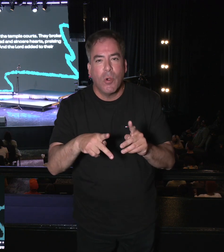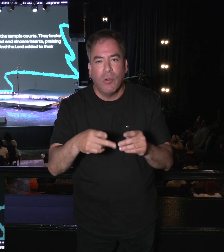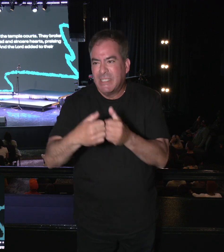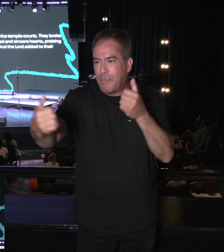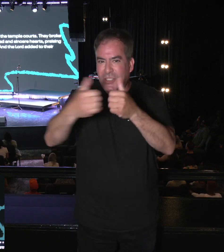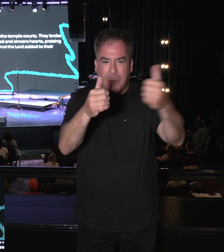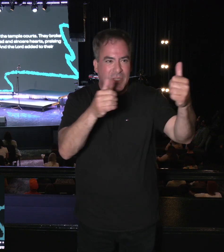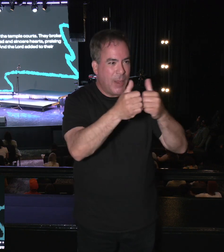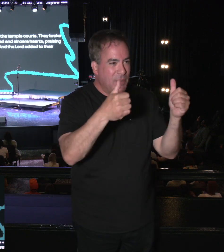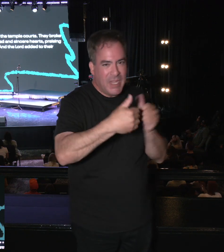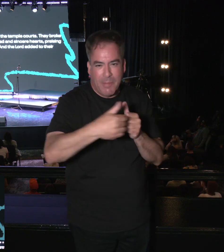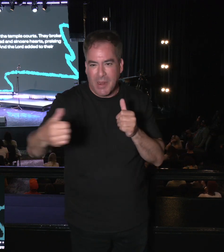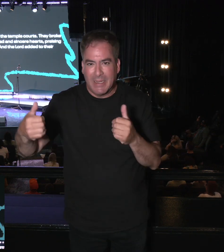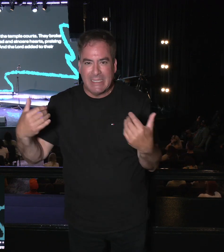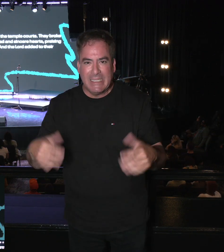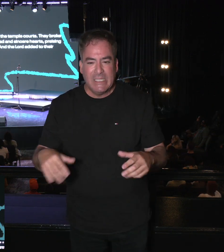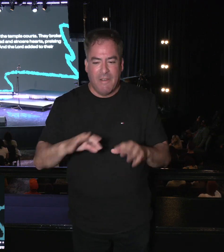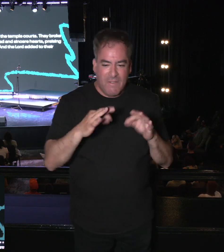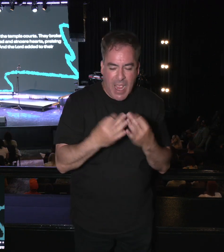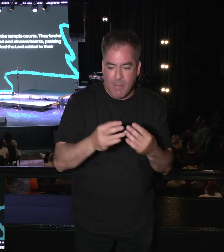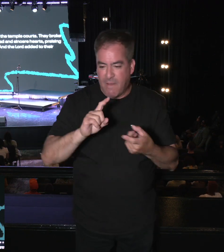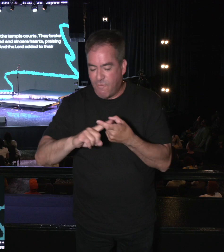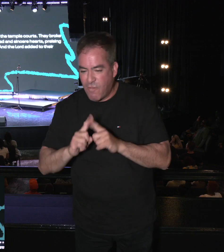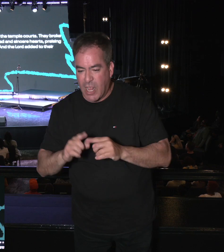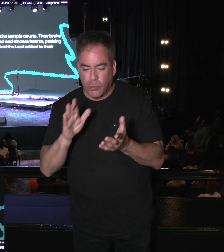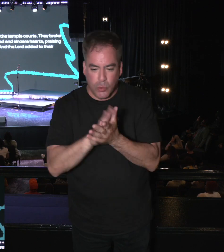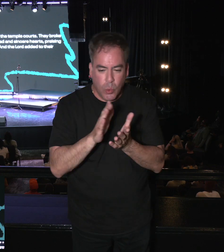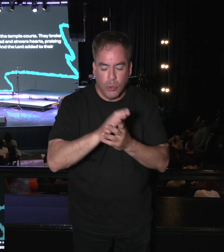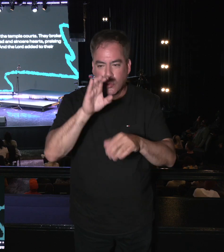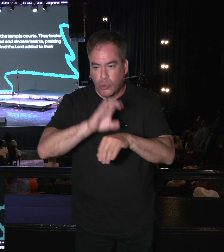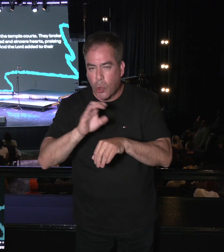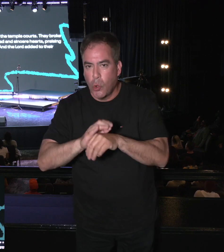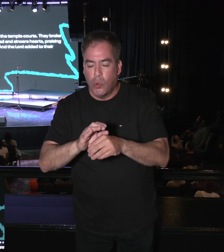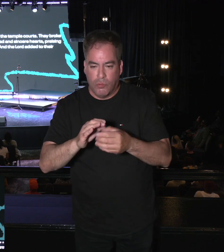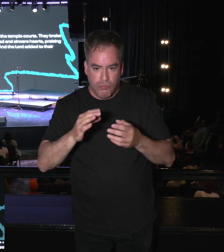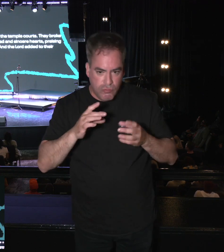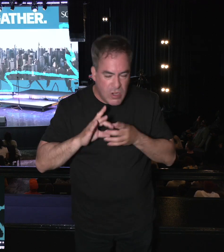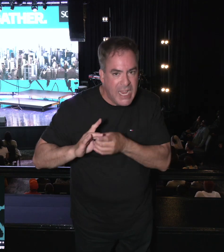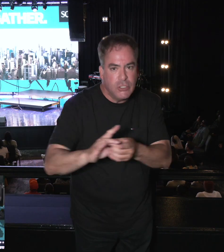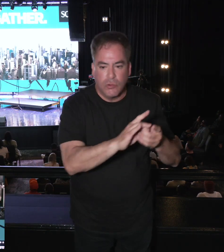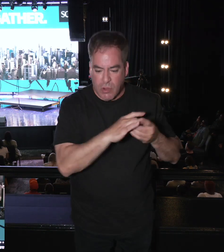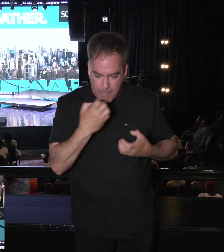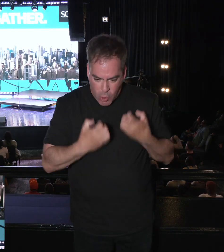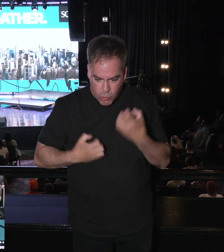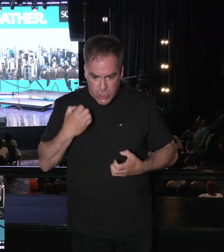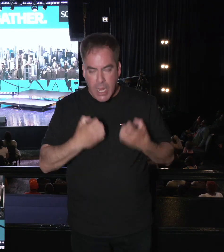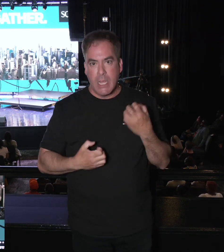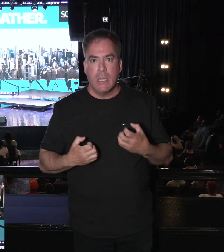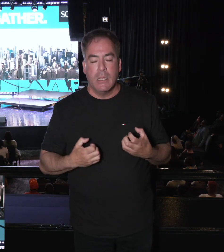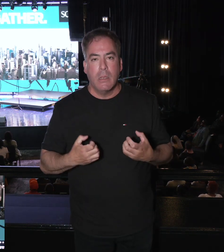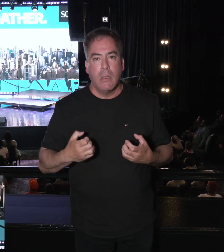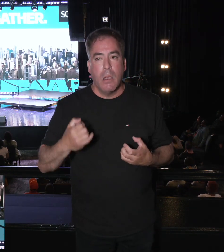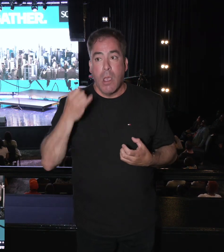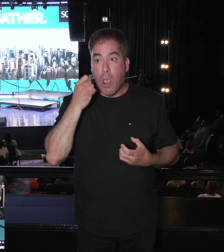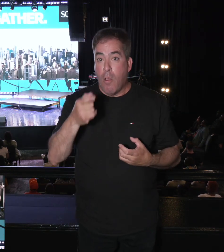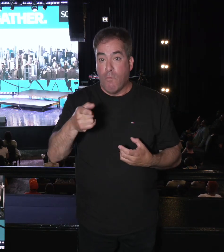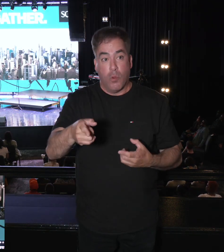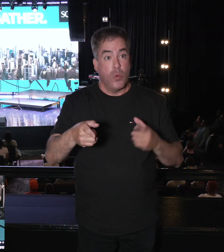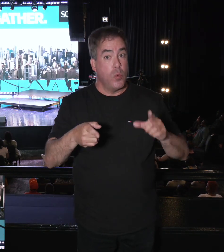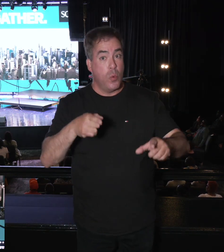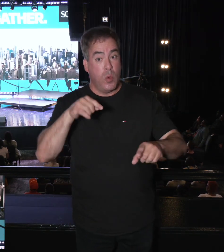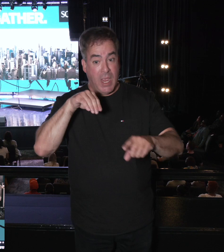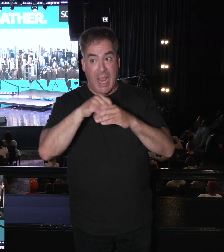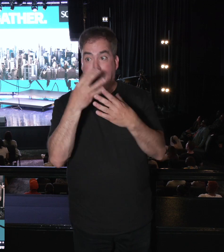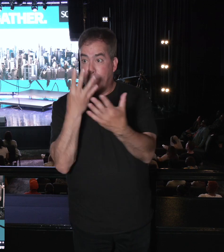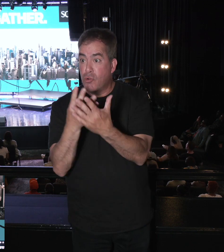the church, but with family and friends and school. It was socially, relationally, mentally, emotionally. When in prison, if they want to break you, they put